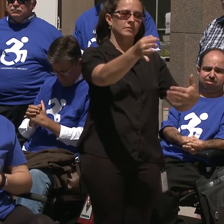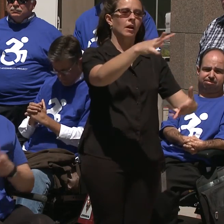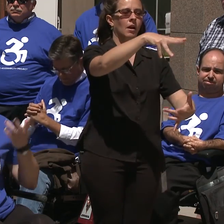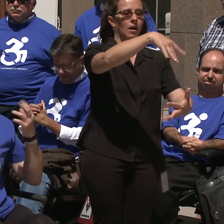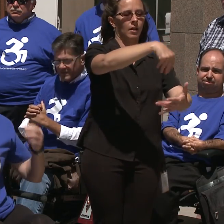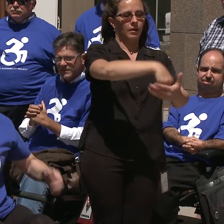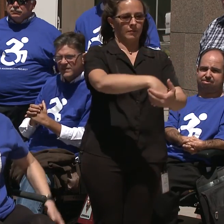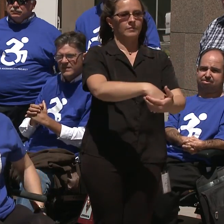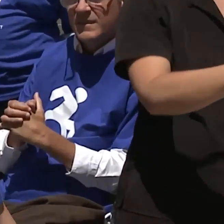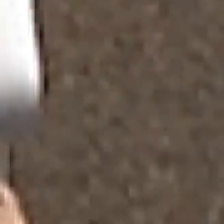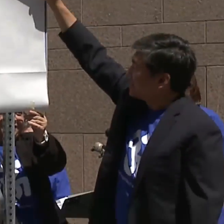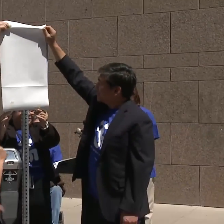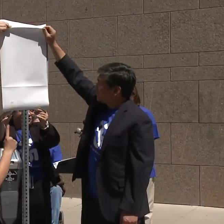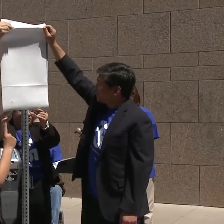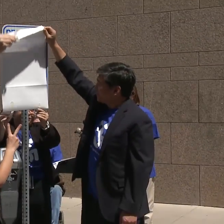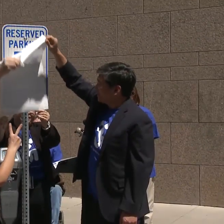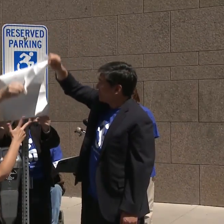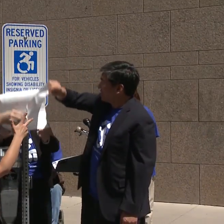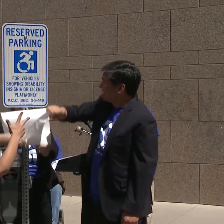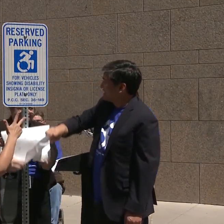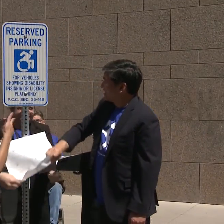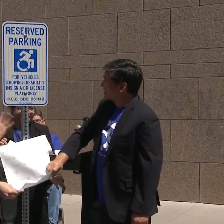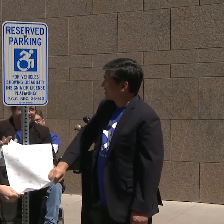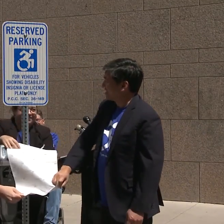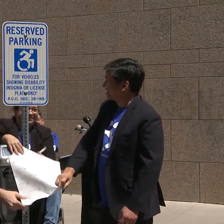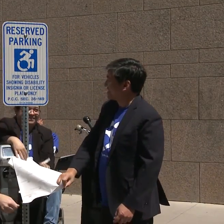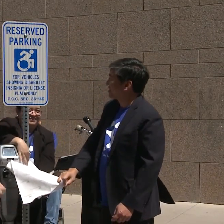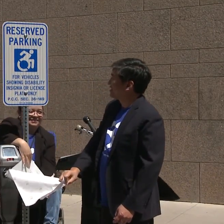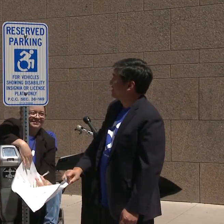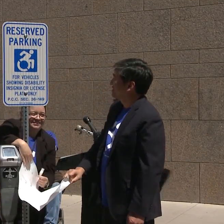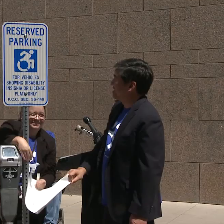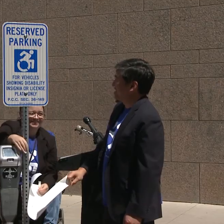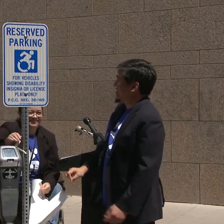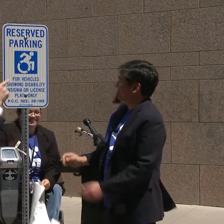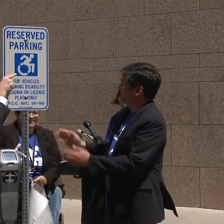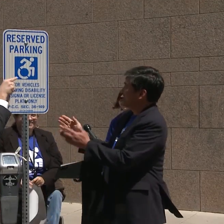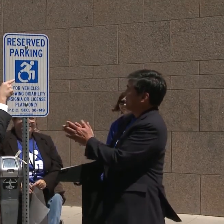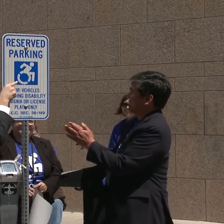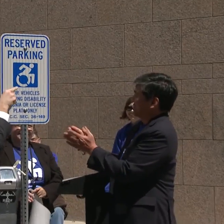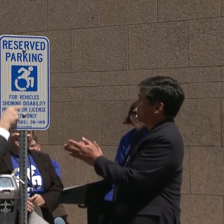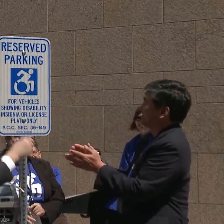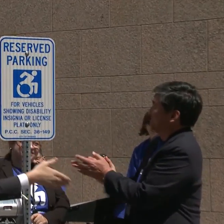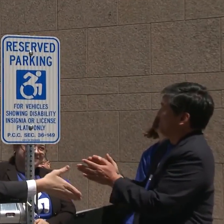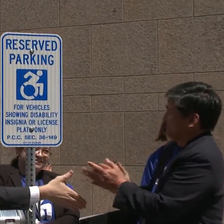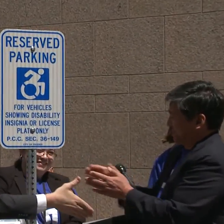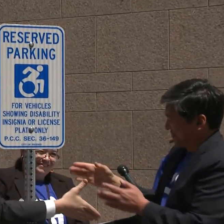So thank you very much. Two, three. Nice.